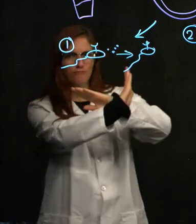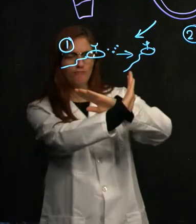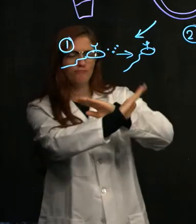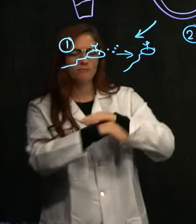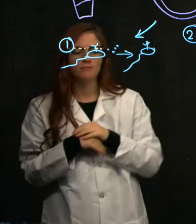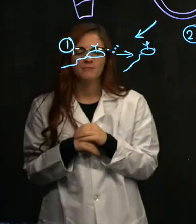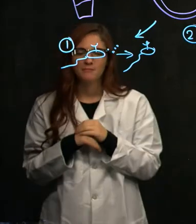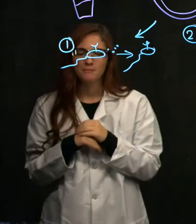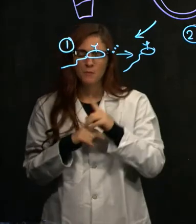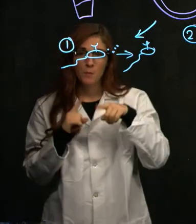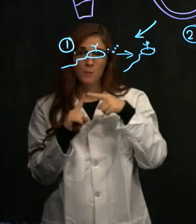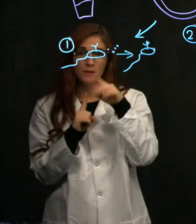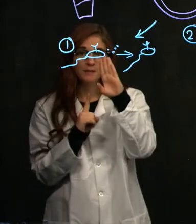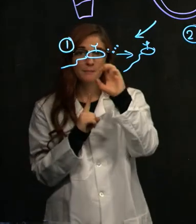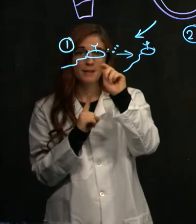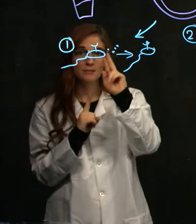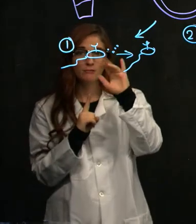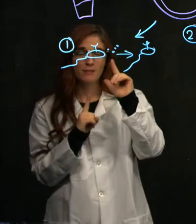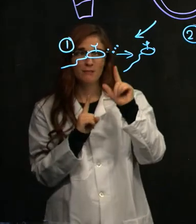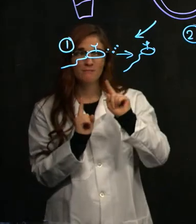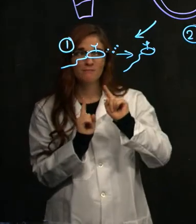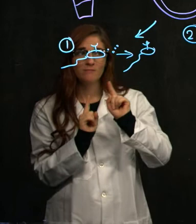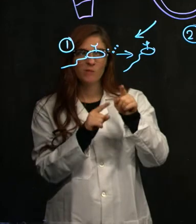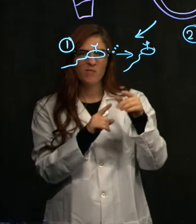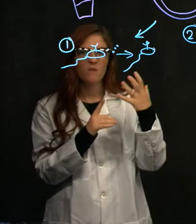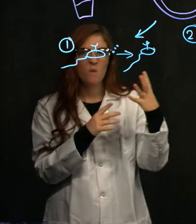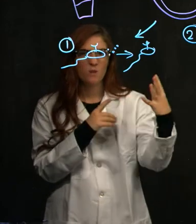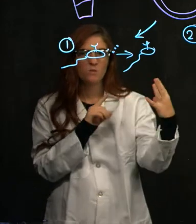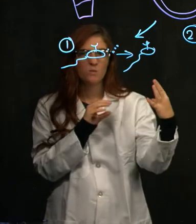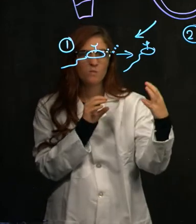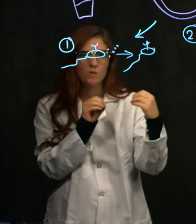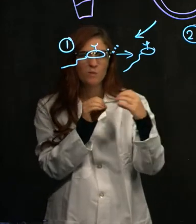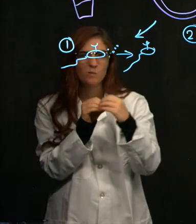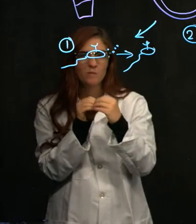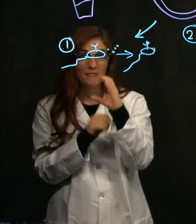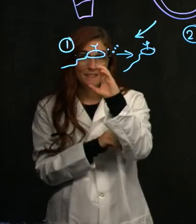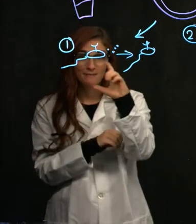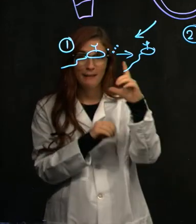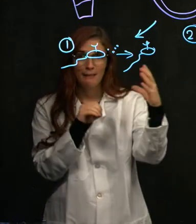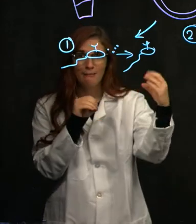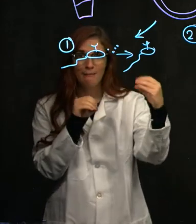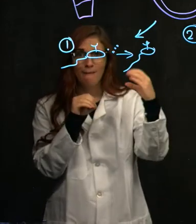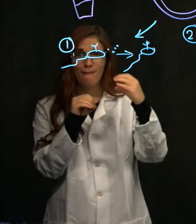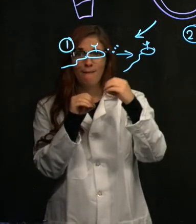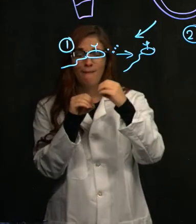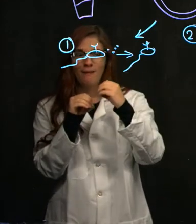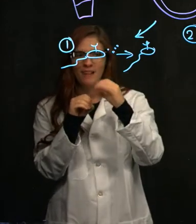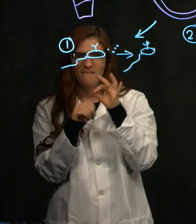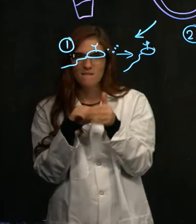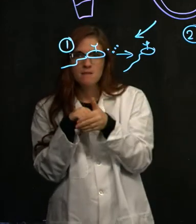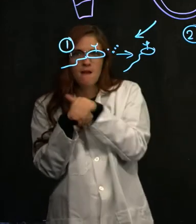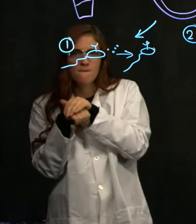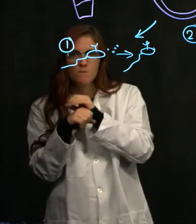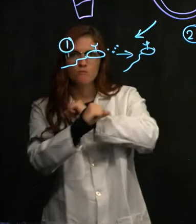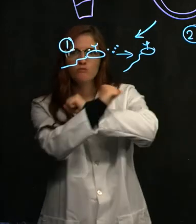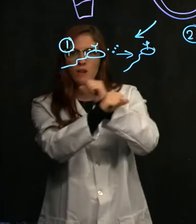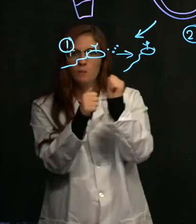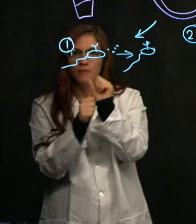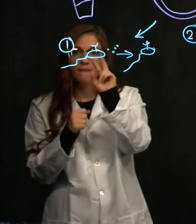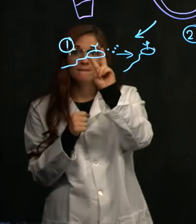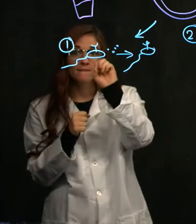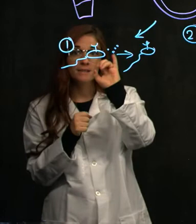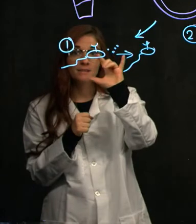So when the bacteriophage goes to infect the bacterial cell, if it has covered its surface with vesicles,